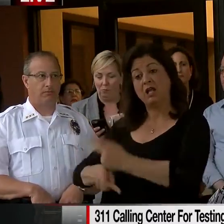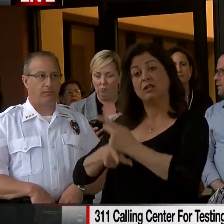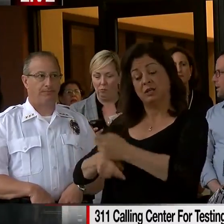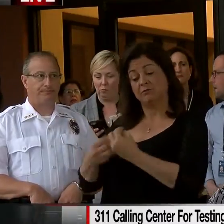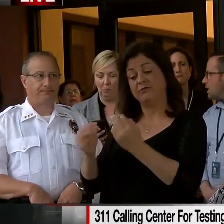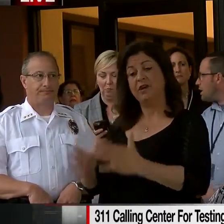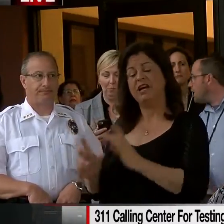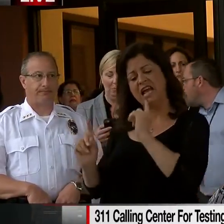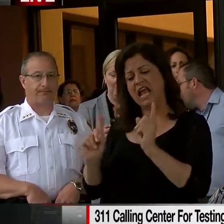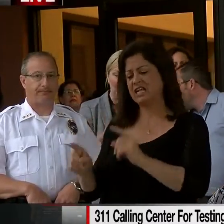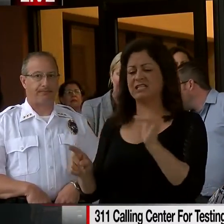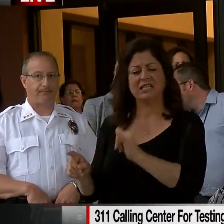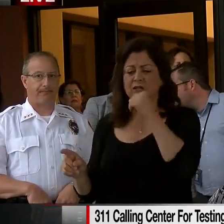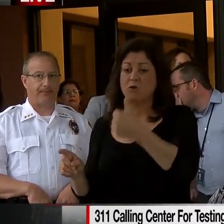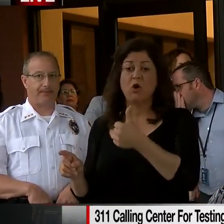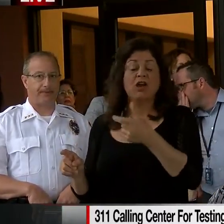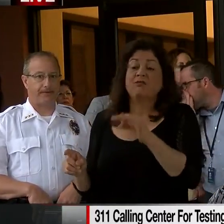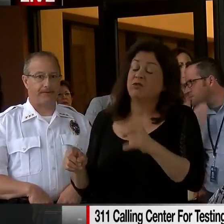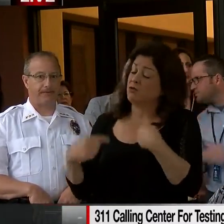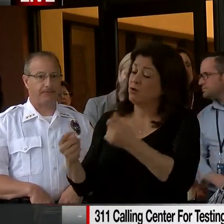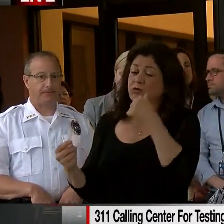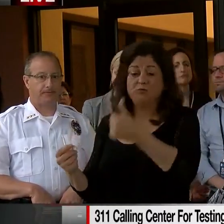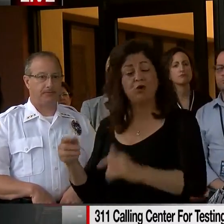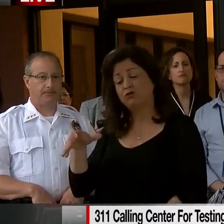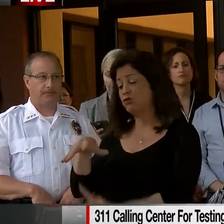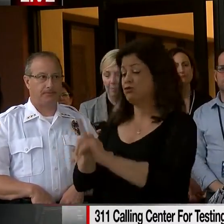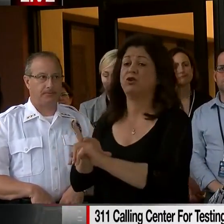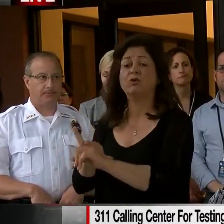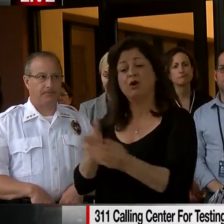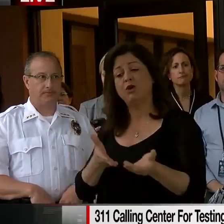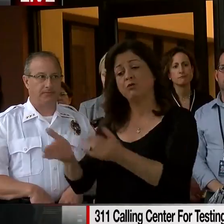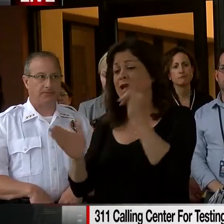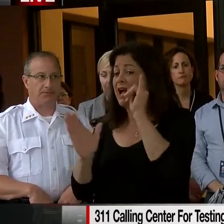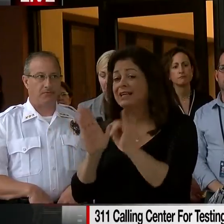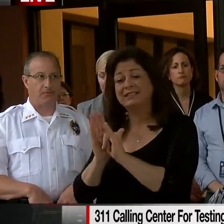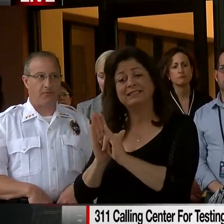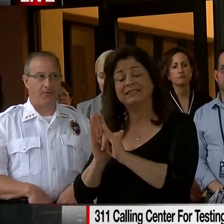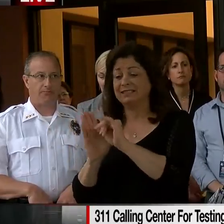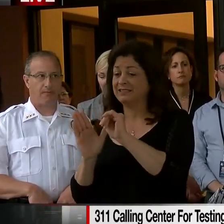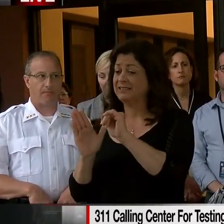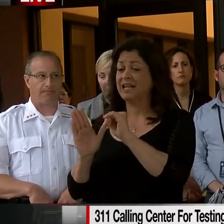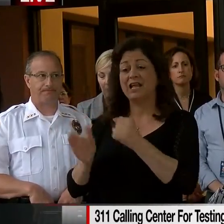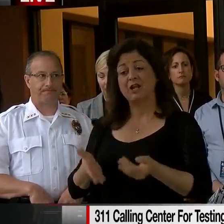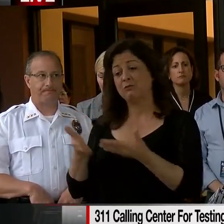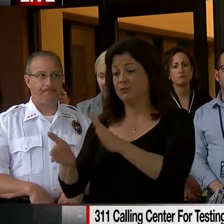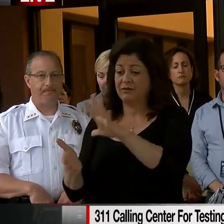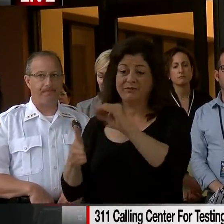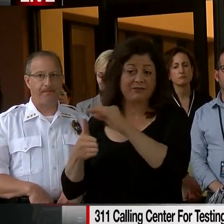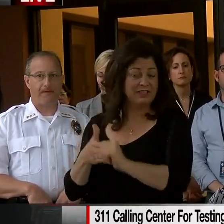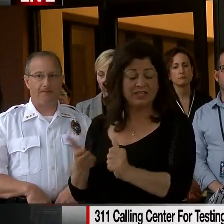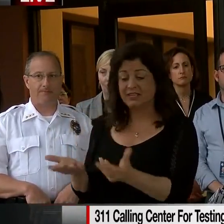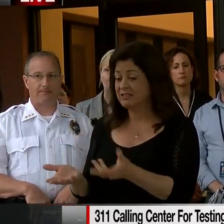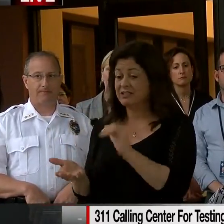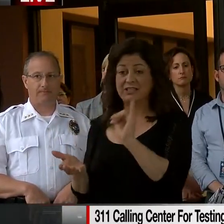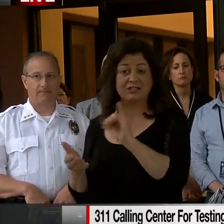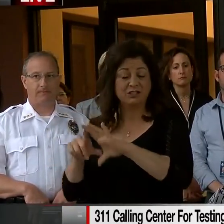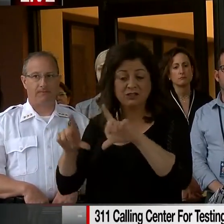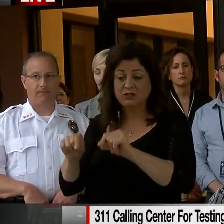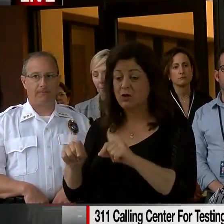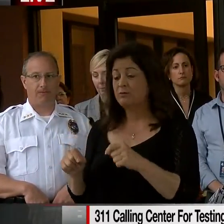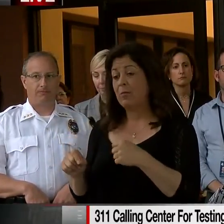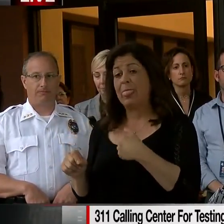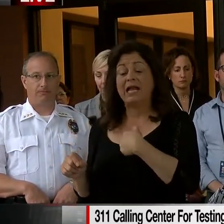an ID, bring your health insurance, and it's my understanding you need to be prepared to write $50 too. I don't know if there's any exceptions. We'll have to experience that tomorrow. But